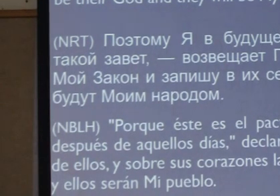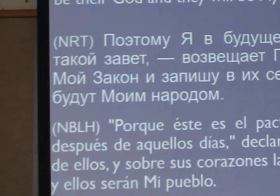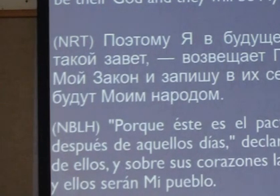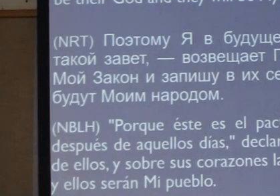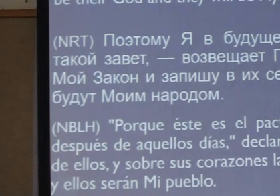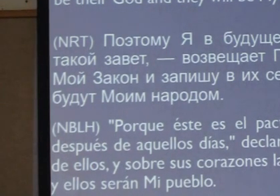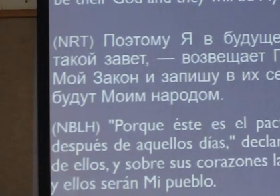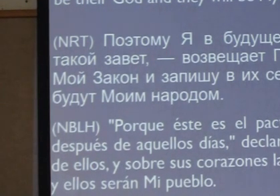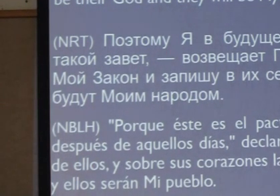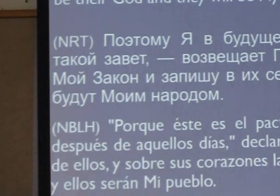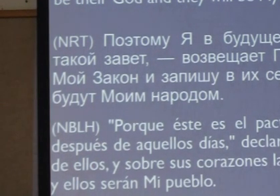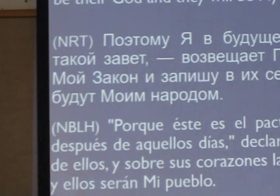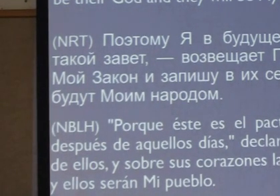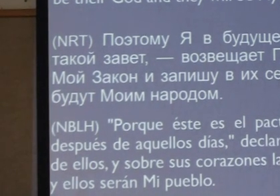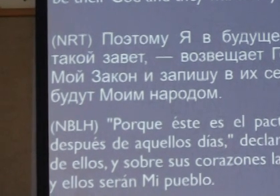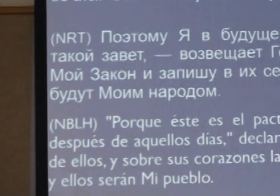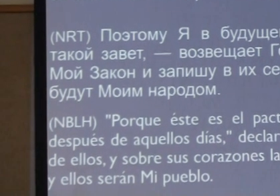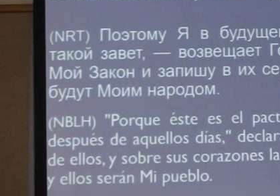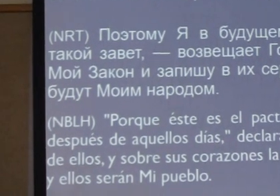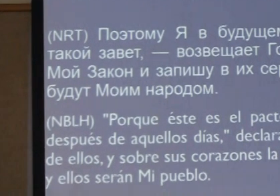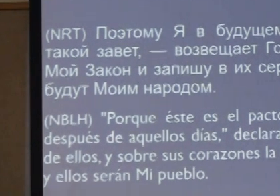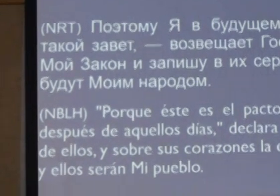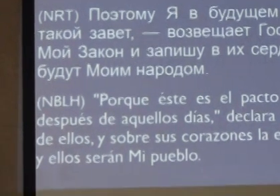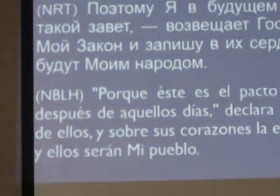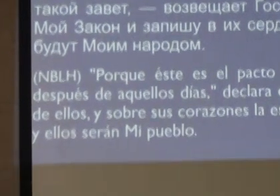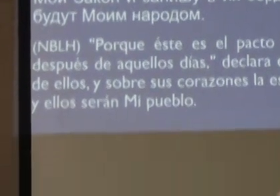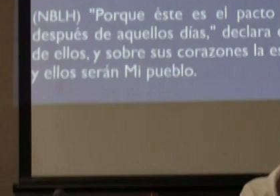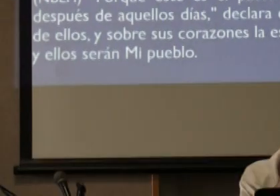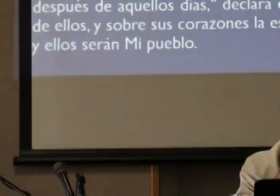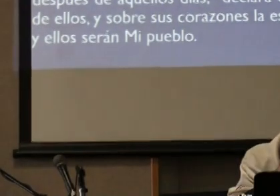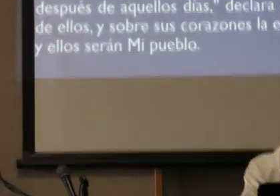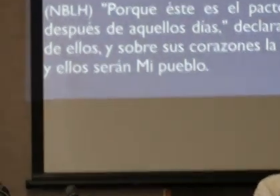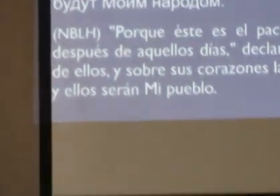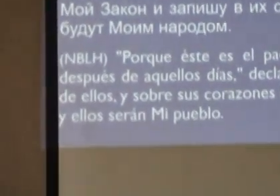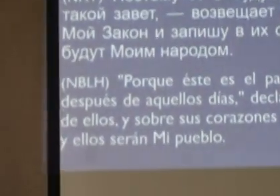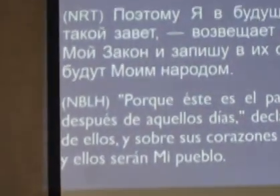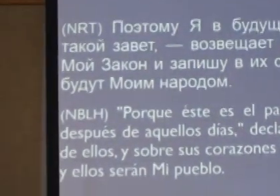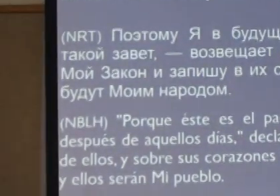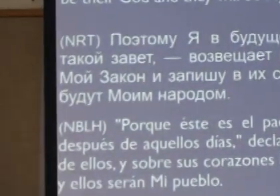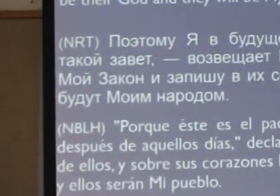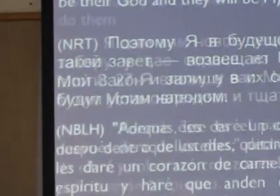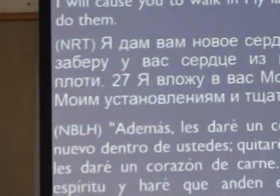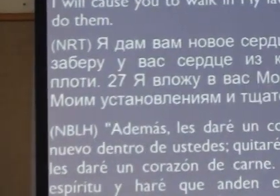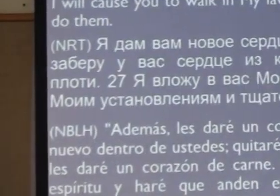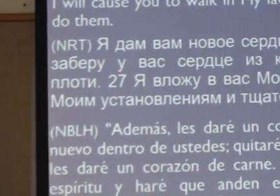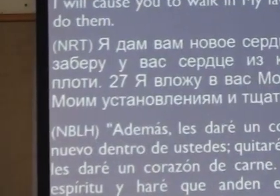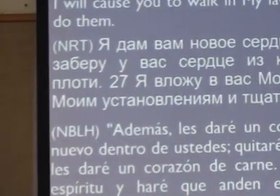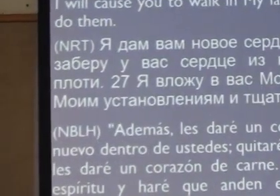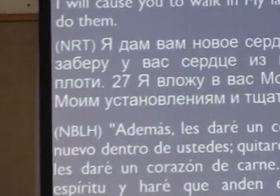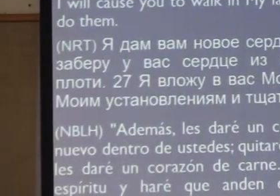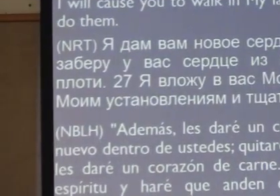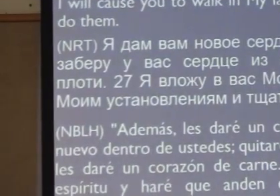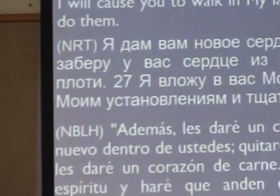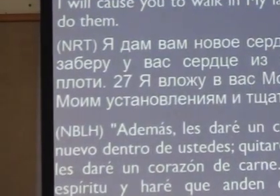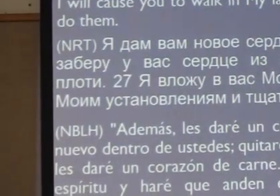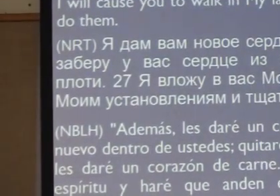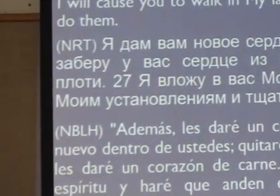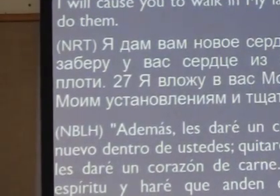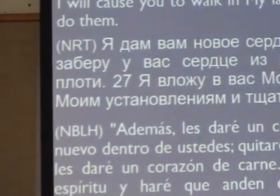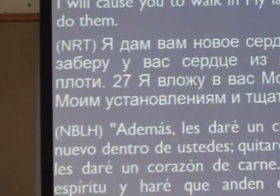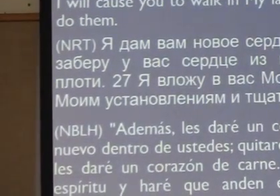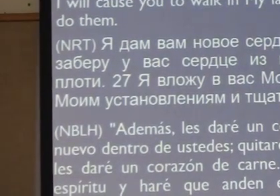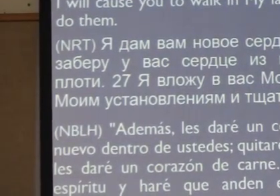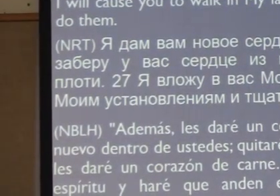my people." According to the prophet Ezekiel, God said in Ezekiel 26, verses 26